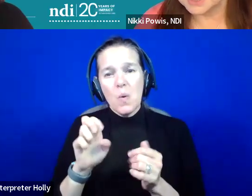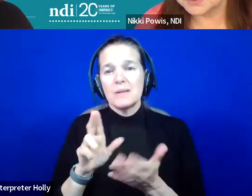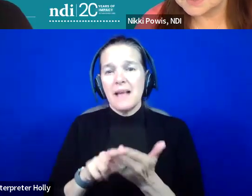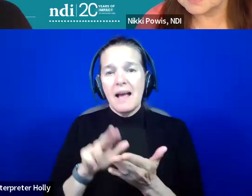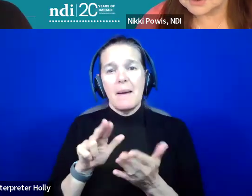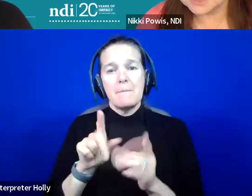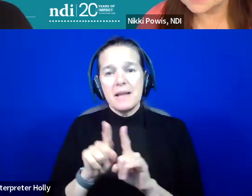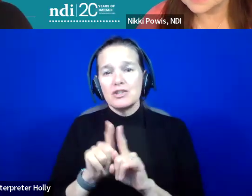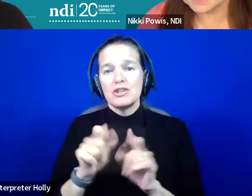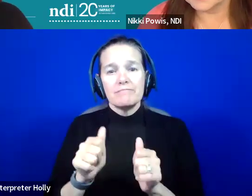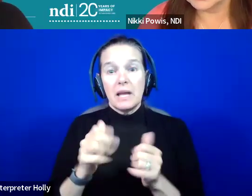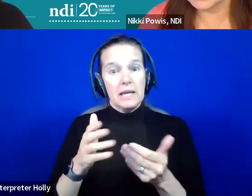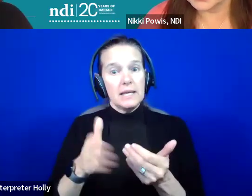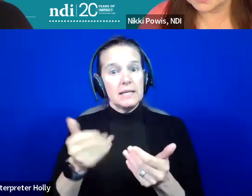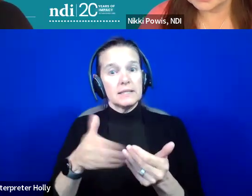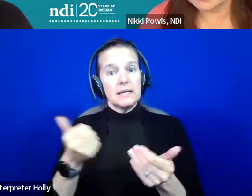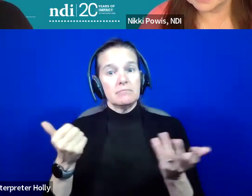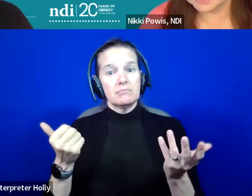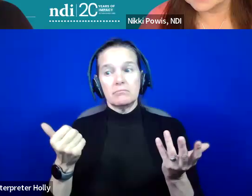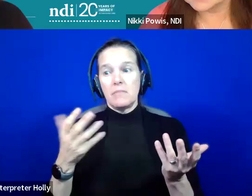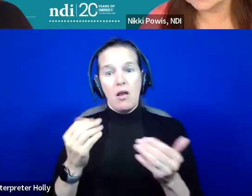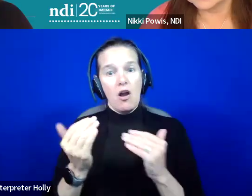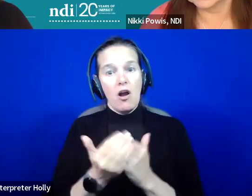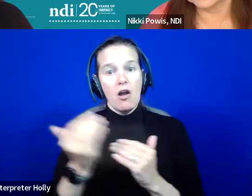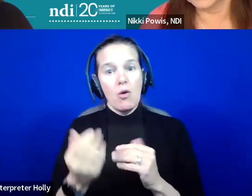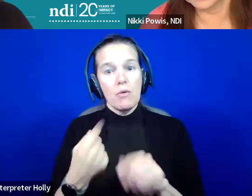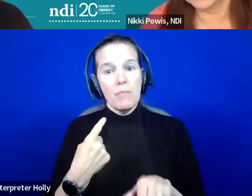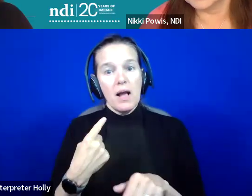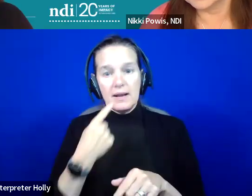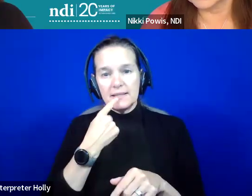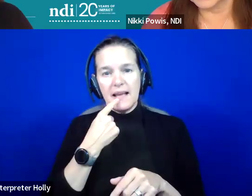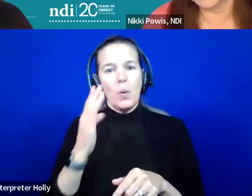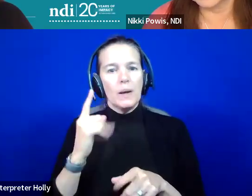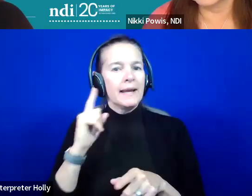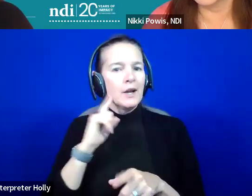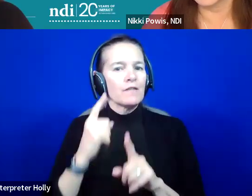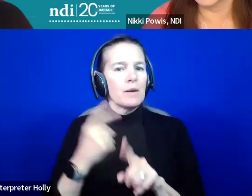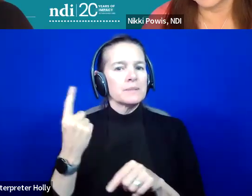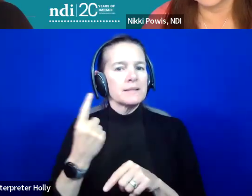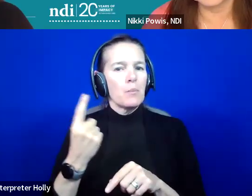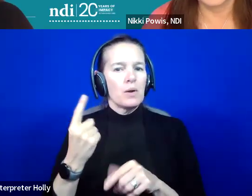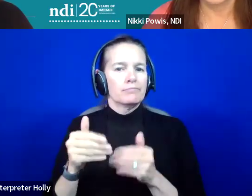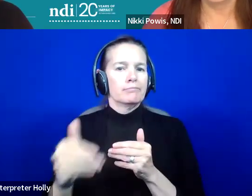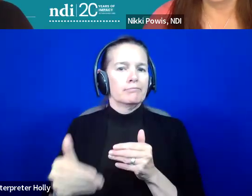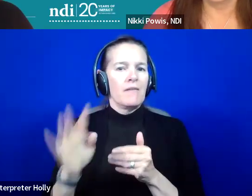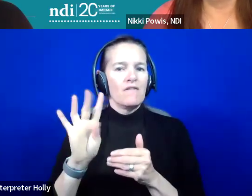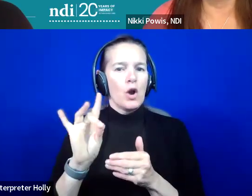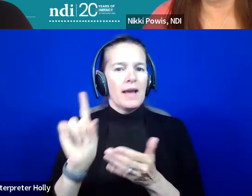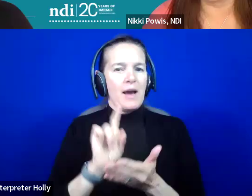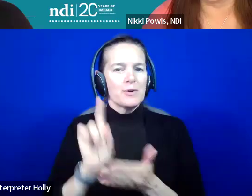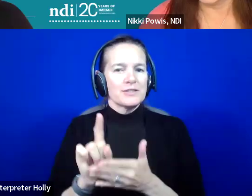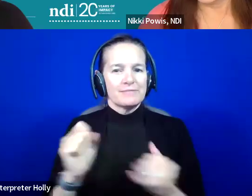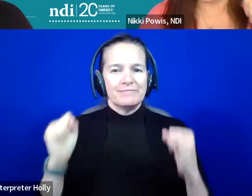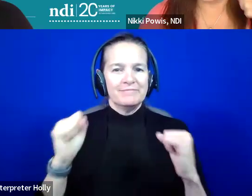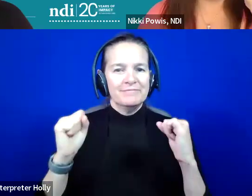mentor, and it was very easy. And they got an auto reply stating that they would hear from someone within 48 hours. So there Um,